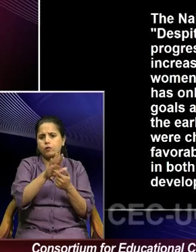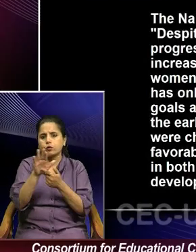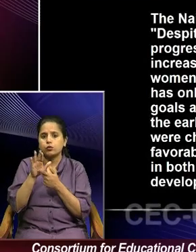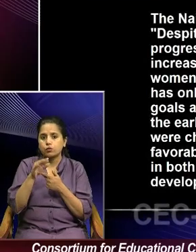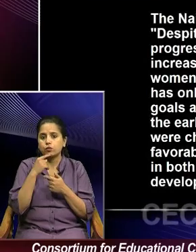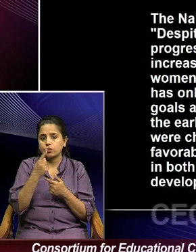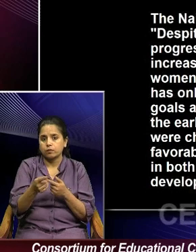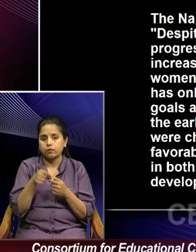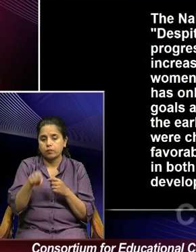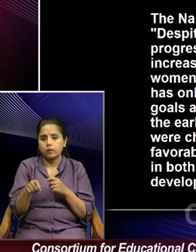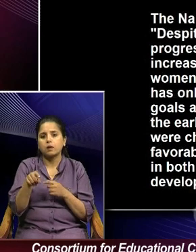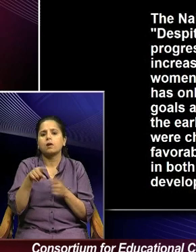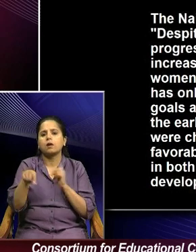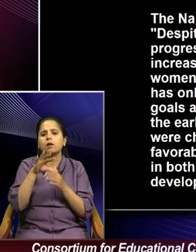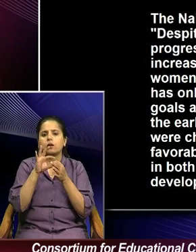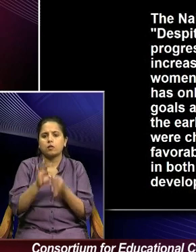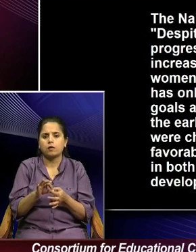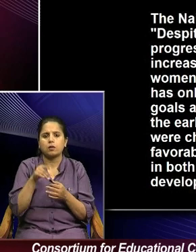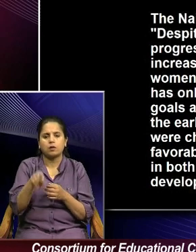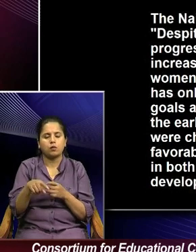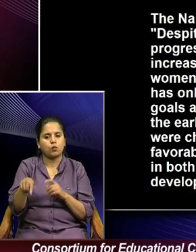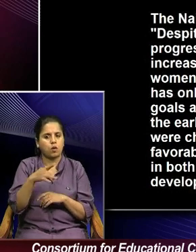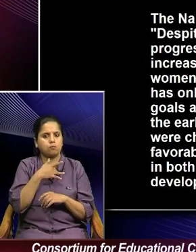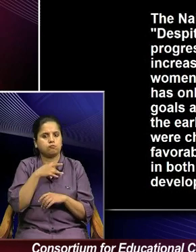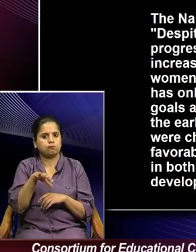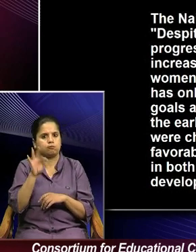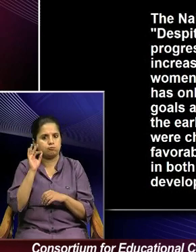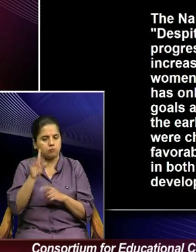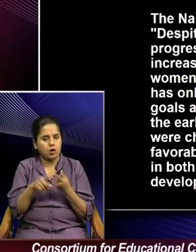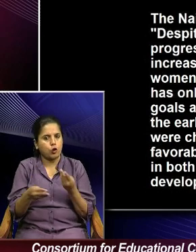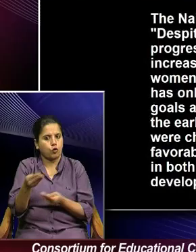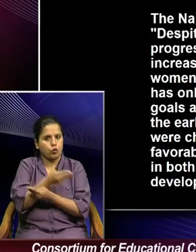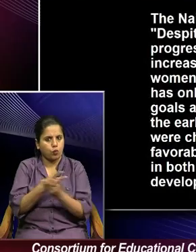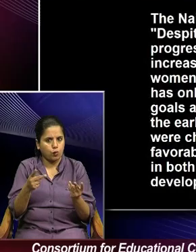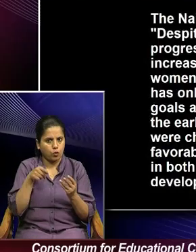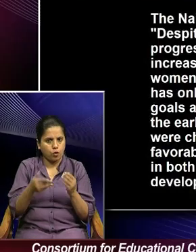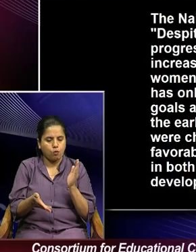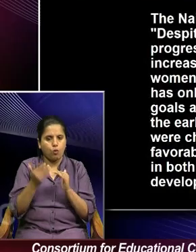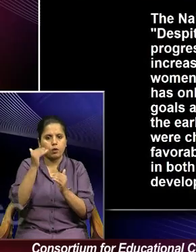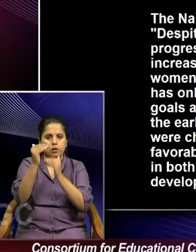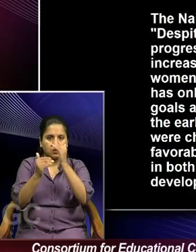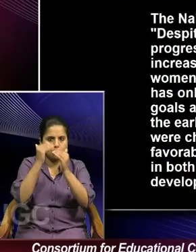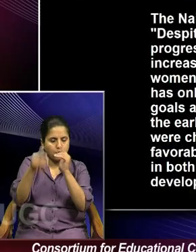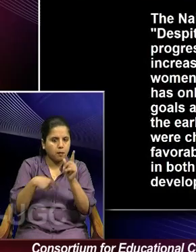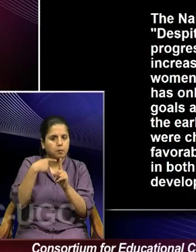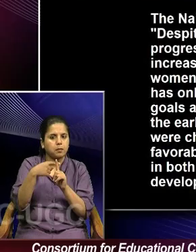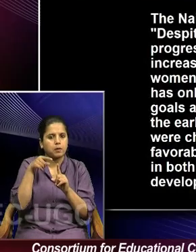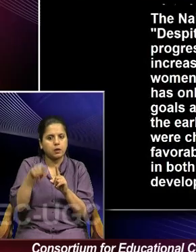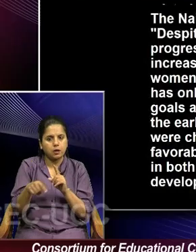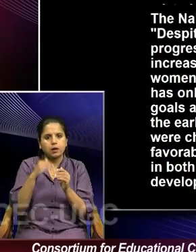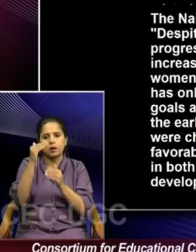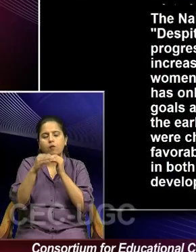by relatively favorable economic conditions in both developed and the